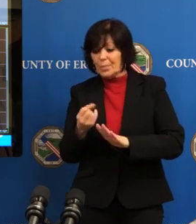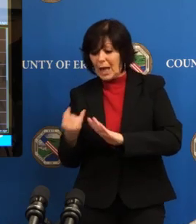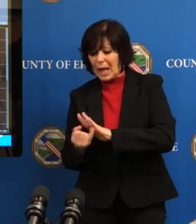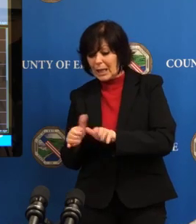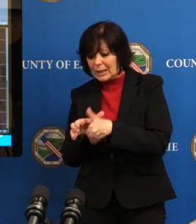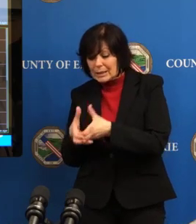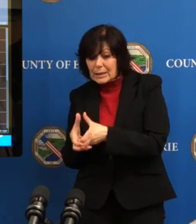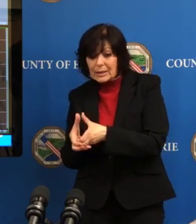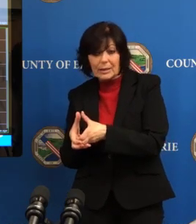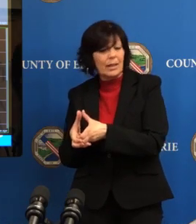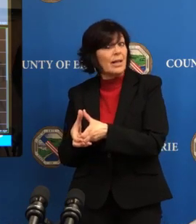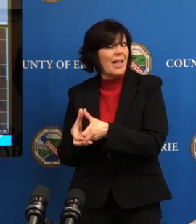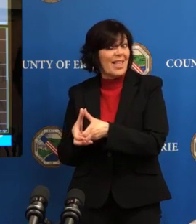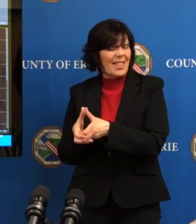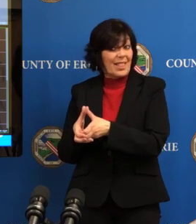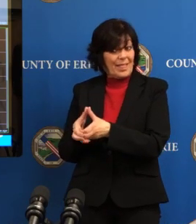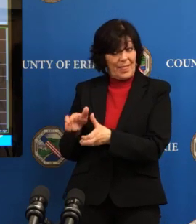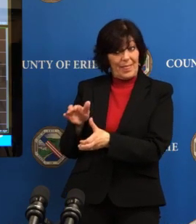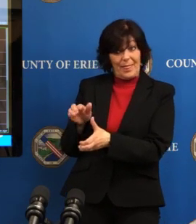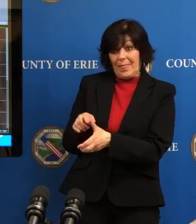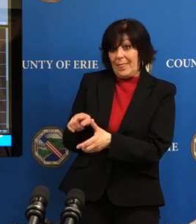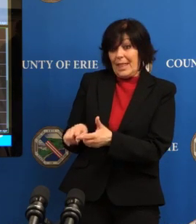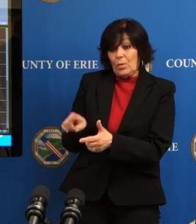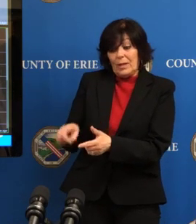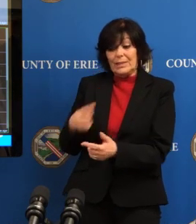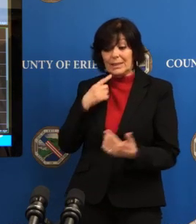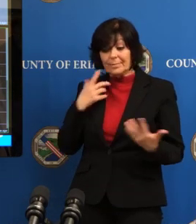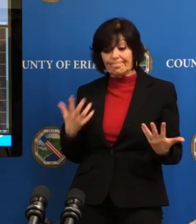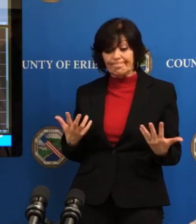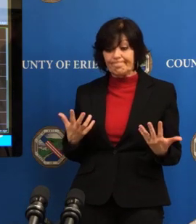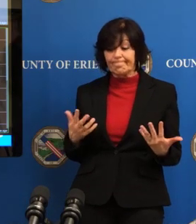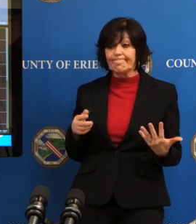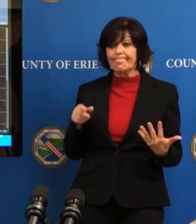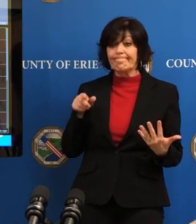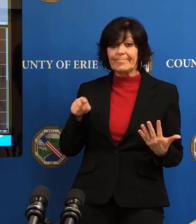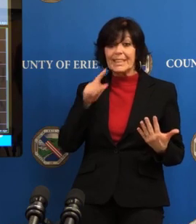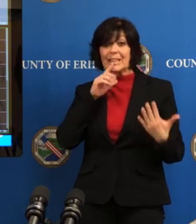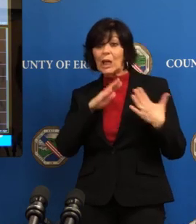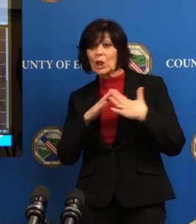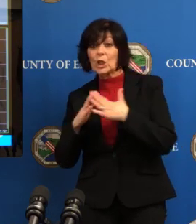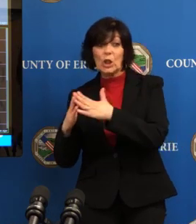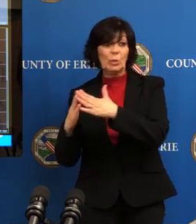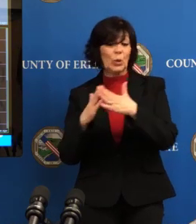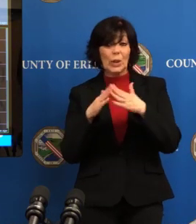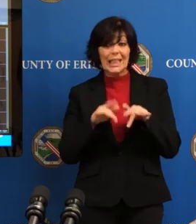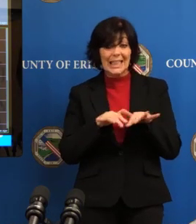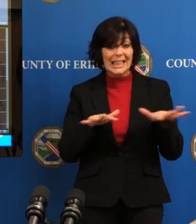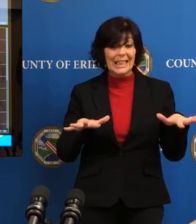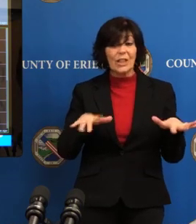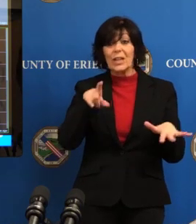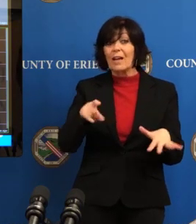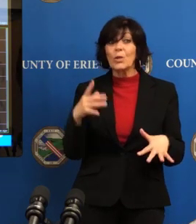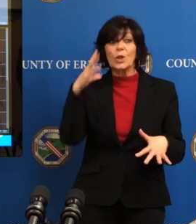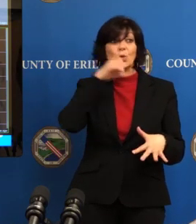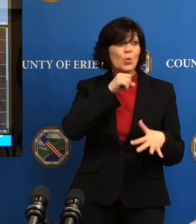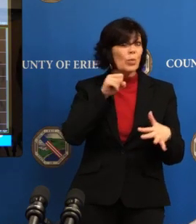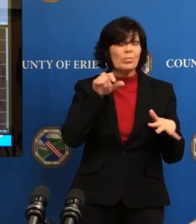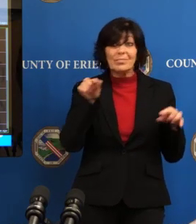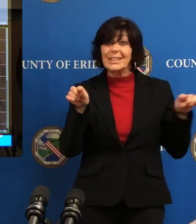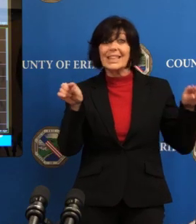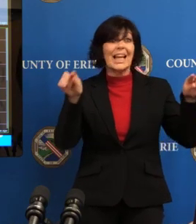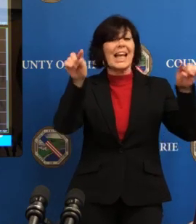in quarantine. I think then we'll just have to say, this is a community epidemic. I think you have to assume that it's everywhere,